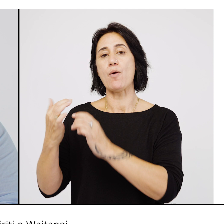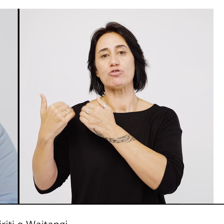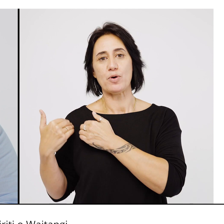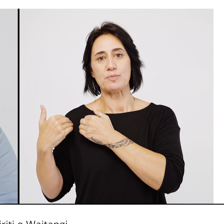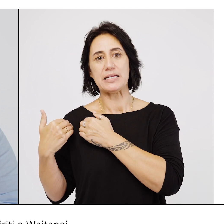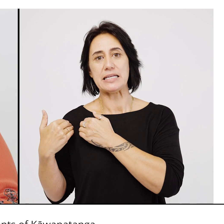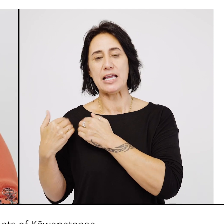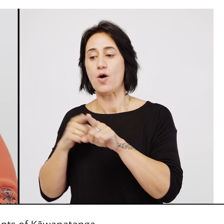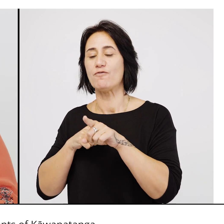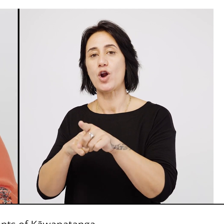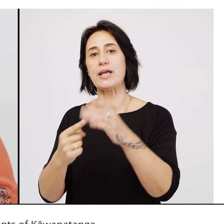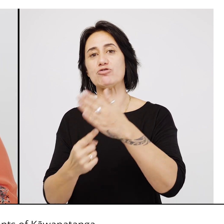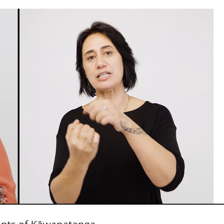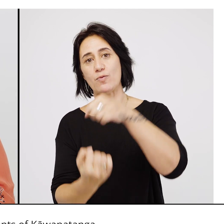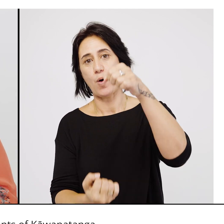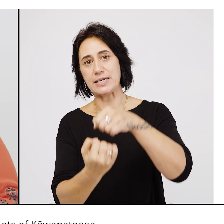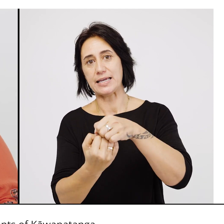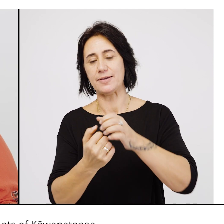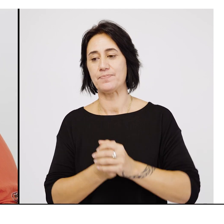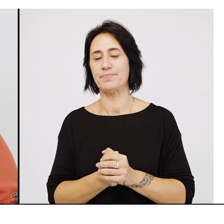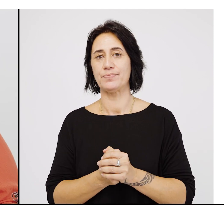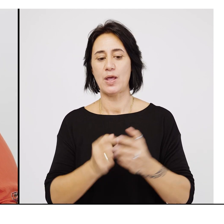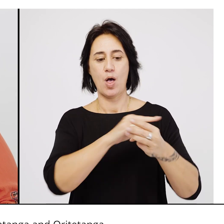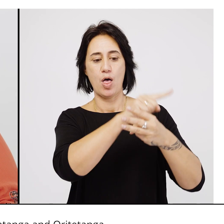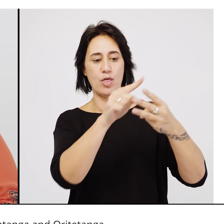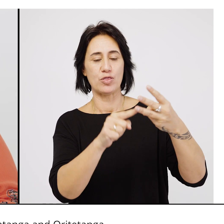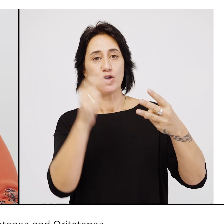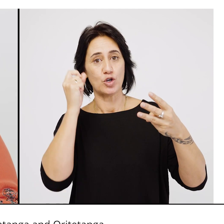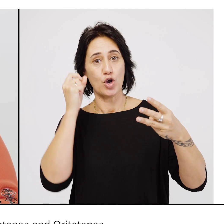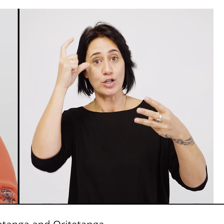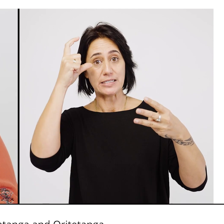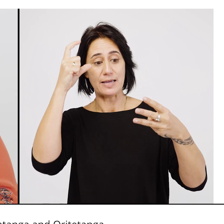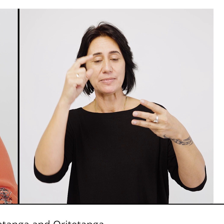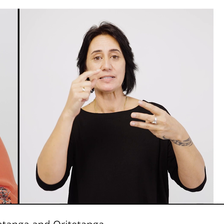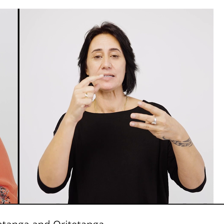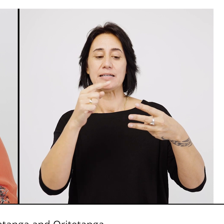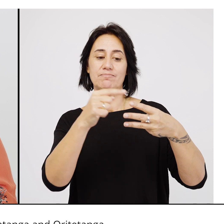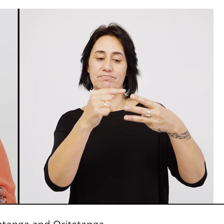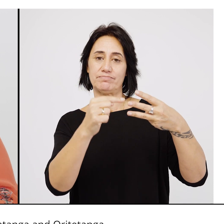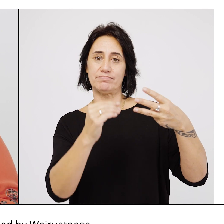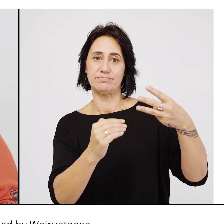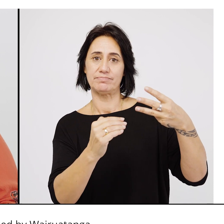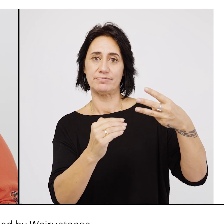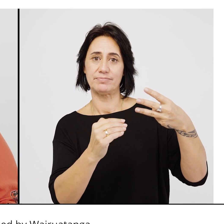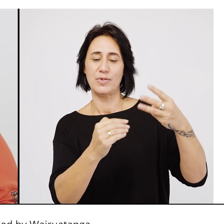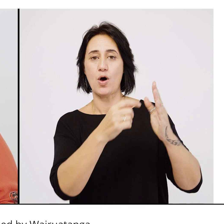o Waitangi. These concepts of kāwanatanga, tino rangatiratanga, and